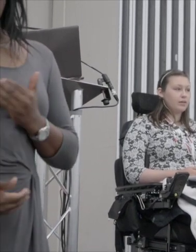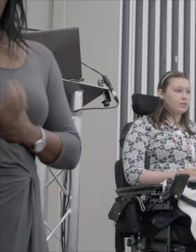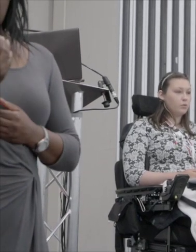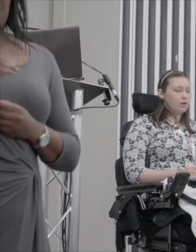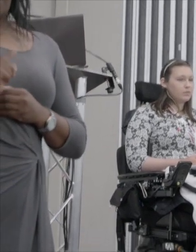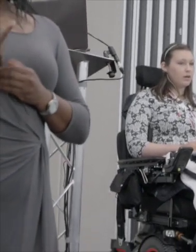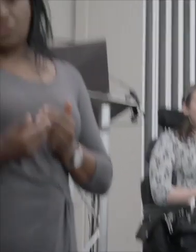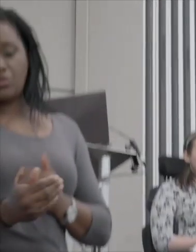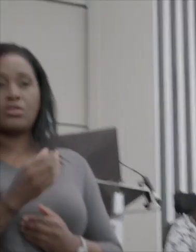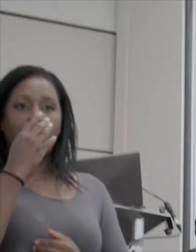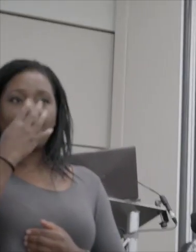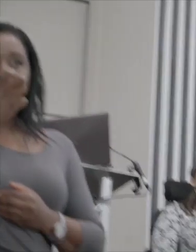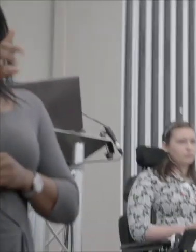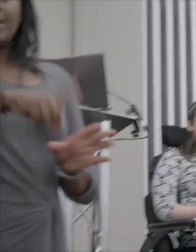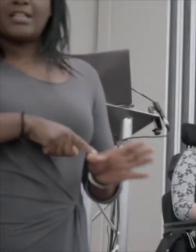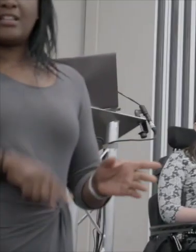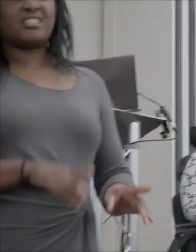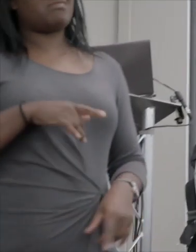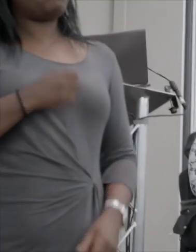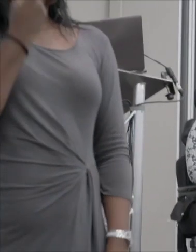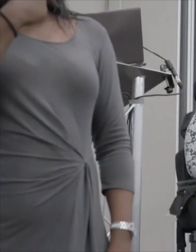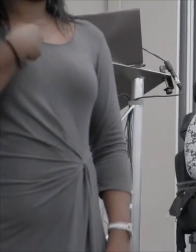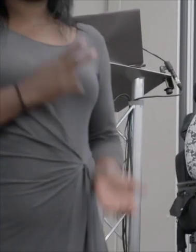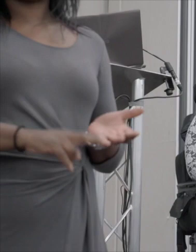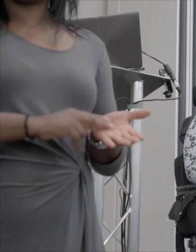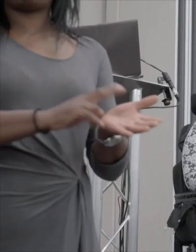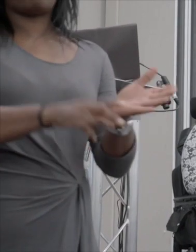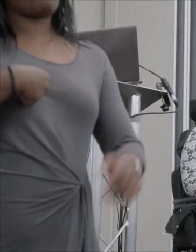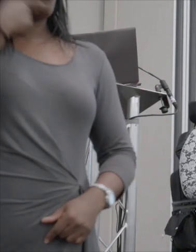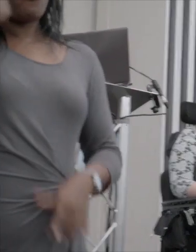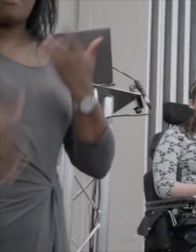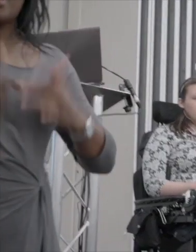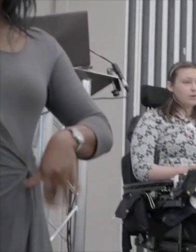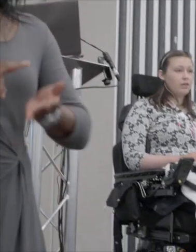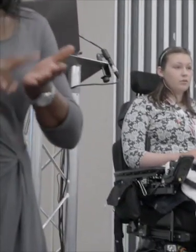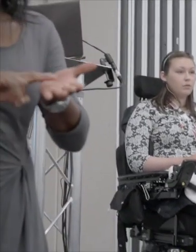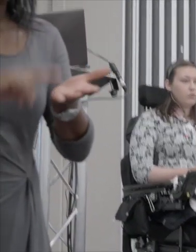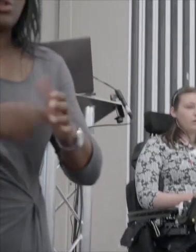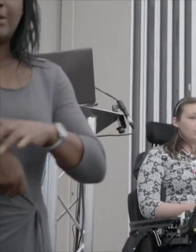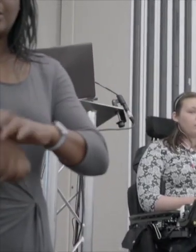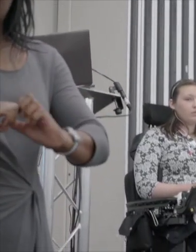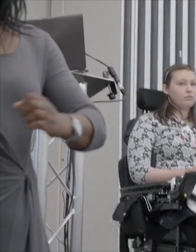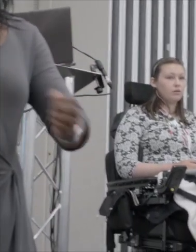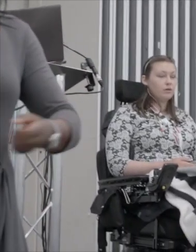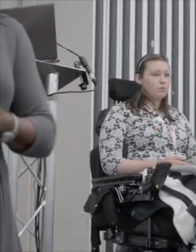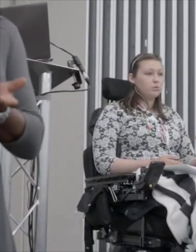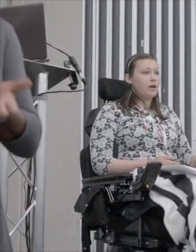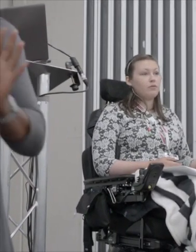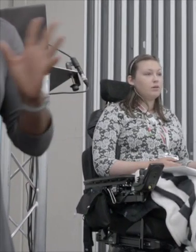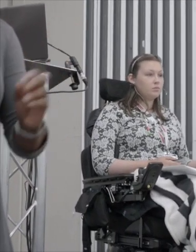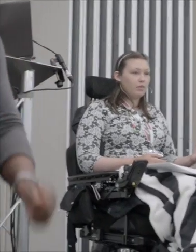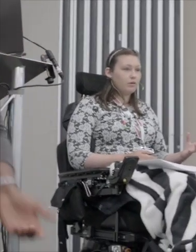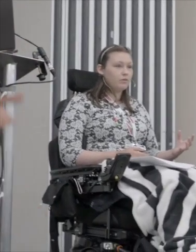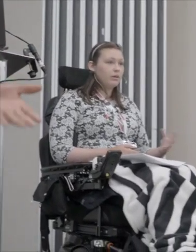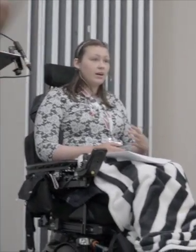didn't realise that what I was going through was not normal. I thought that pain was normal, I thought that dislocations were normal, I thought that what I was going through was what